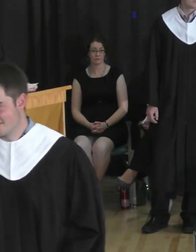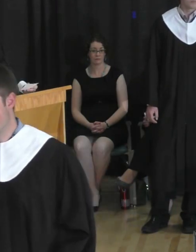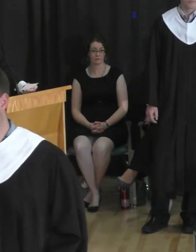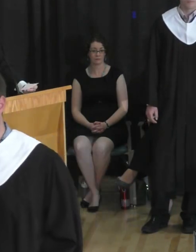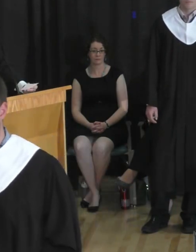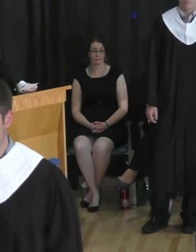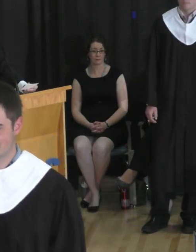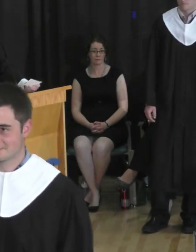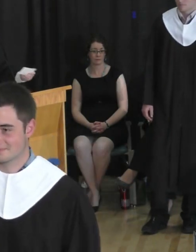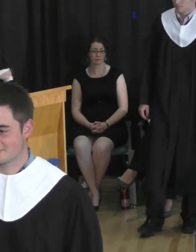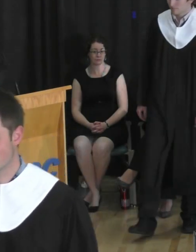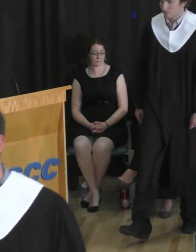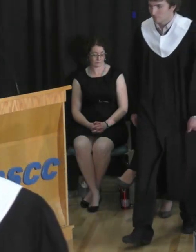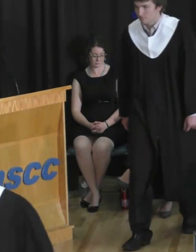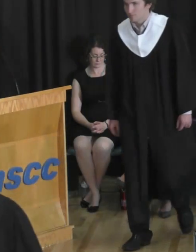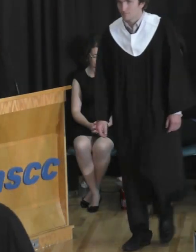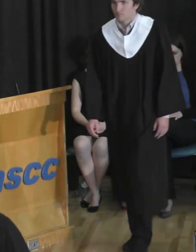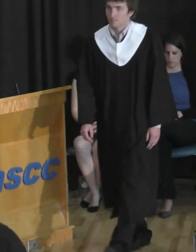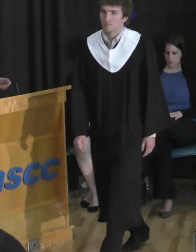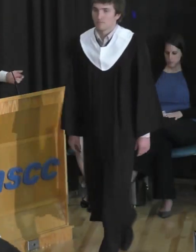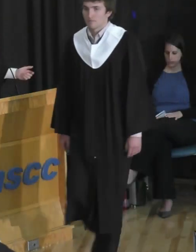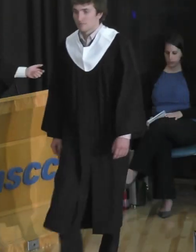Eric Higgins.